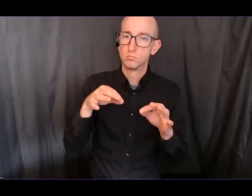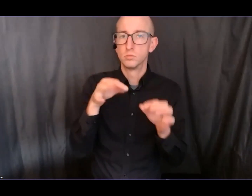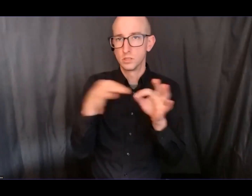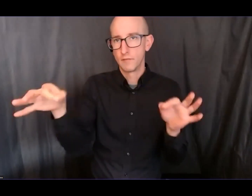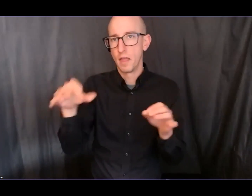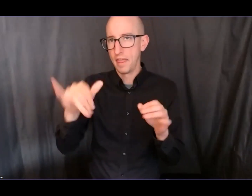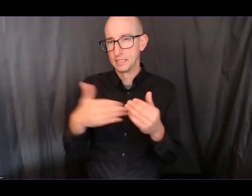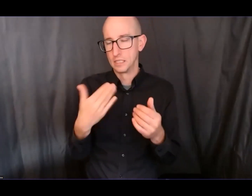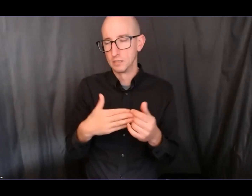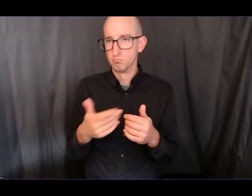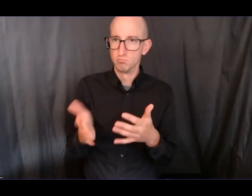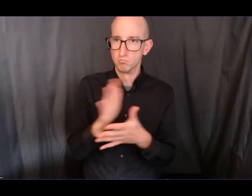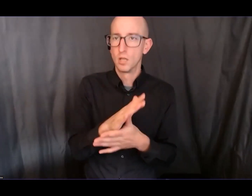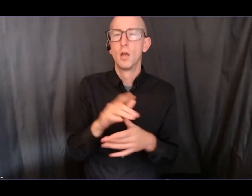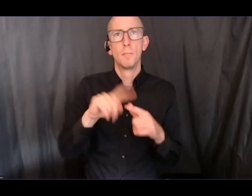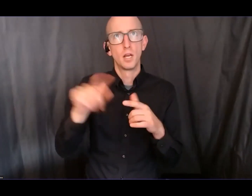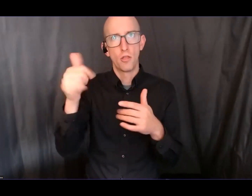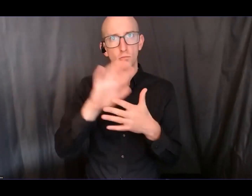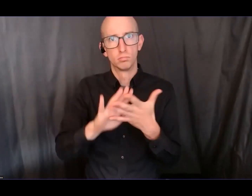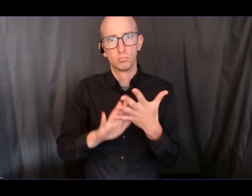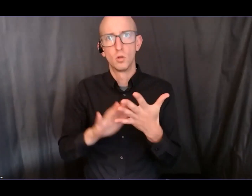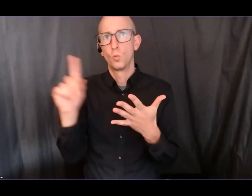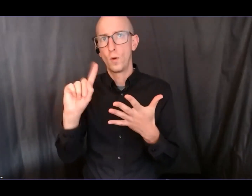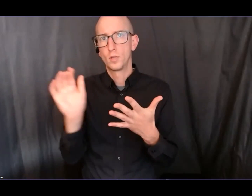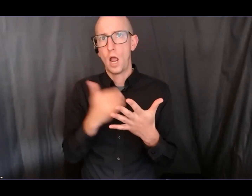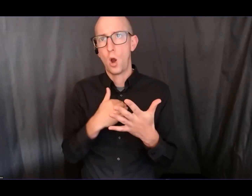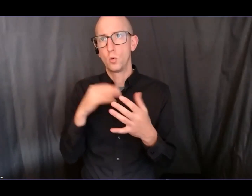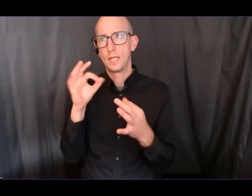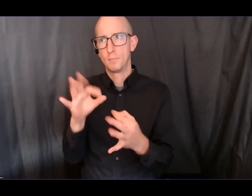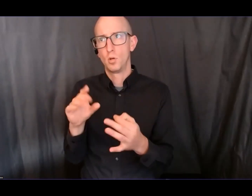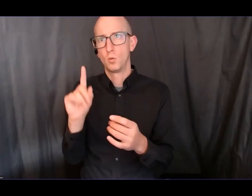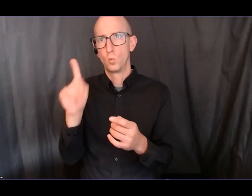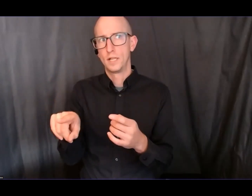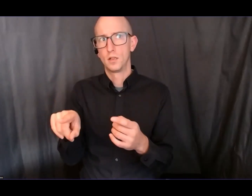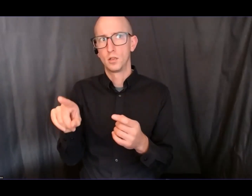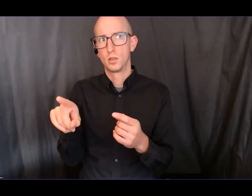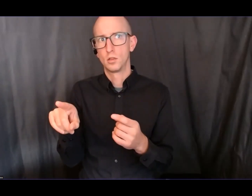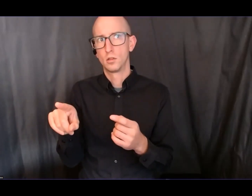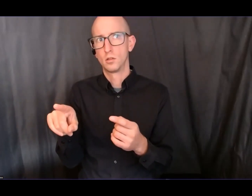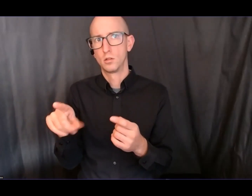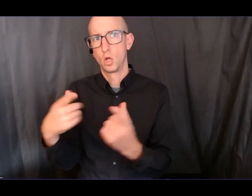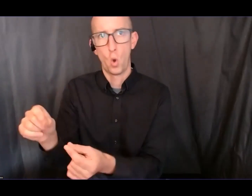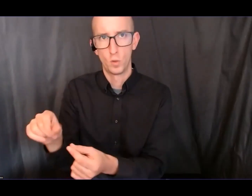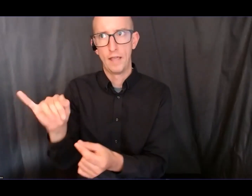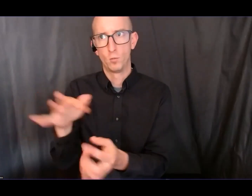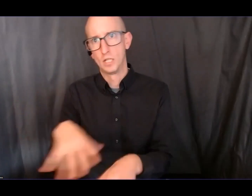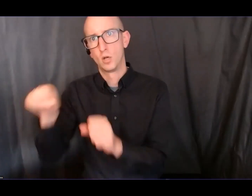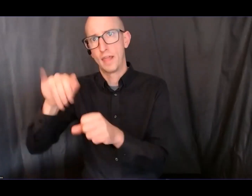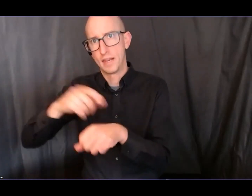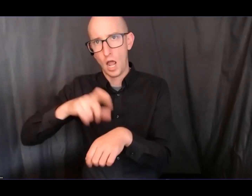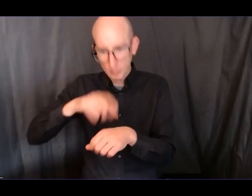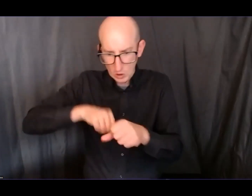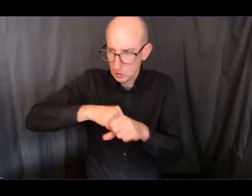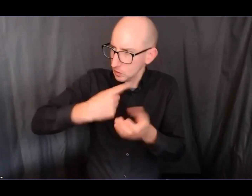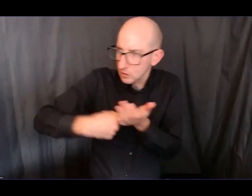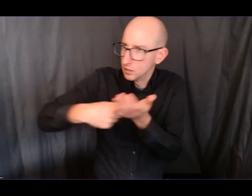like, where would our input go if we took on that time? So like the Justice 40,